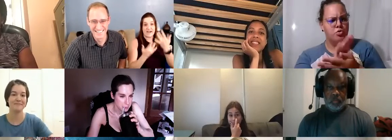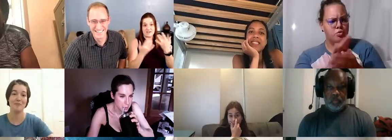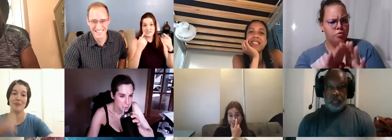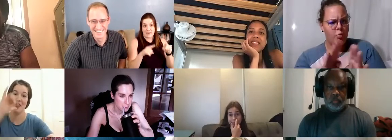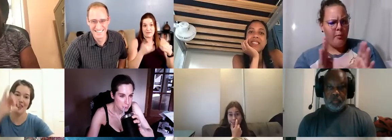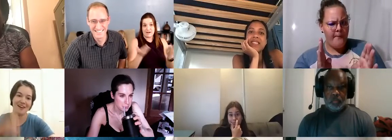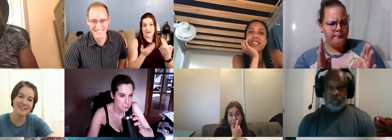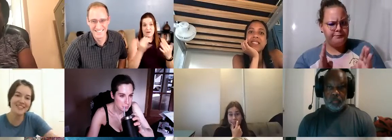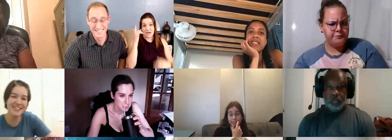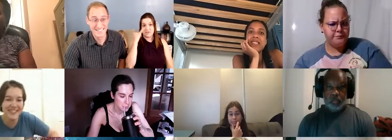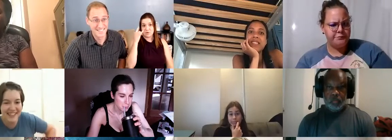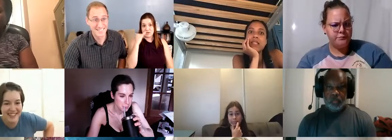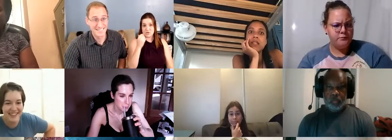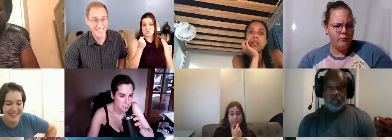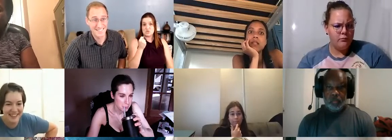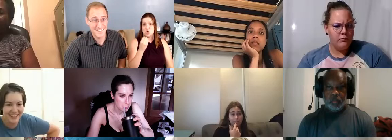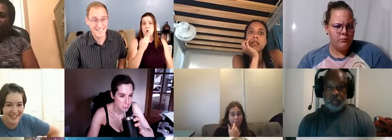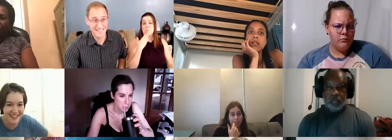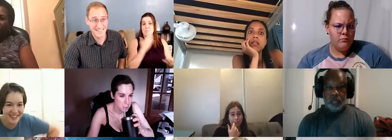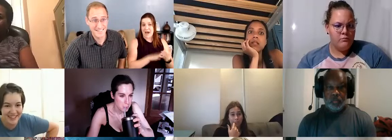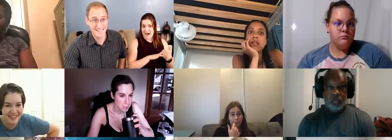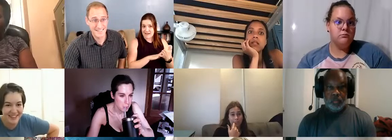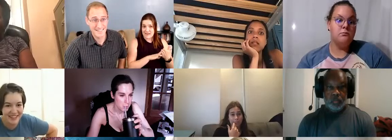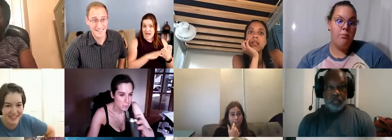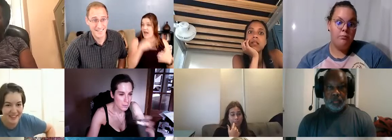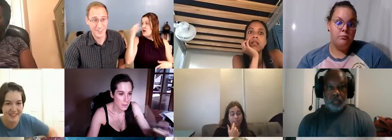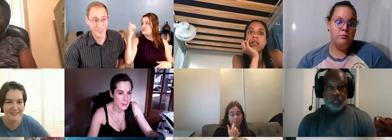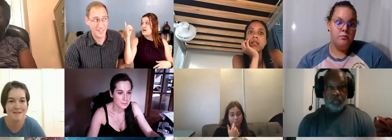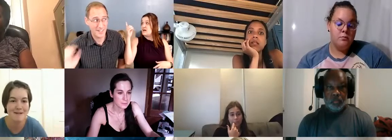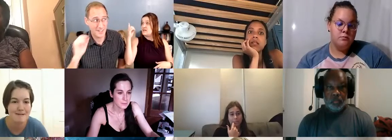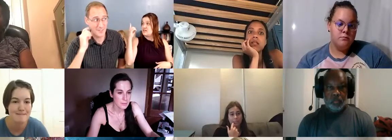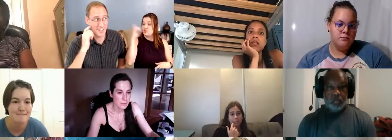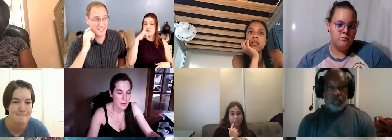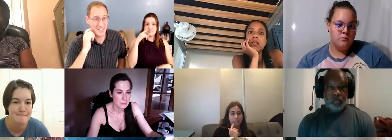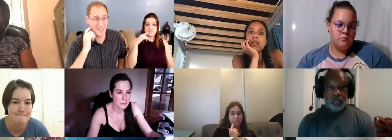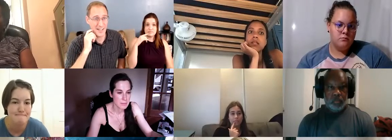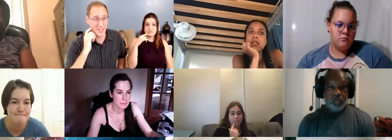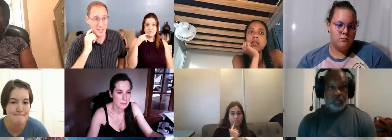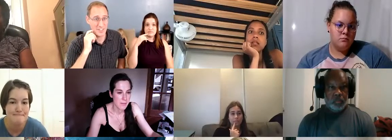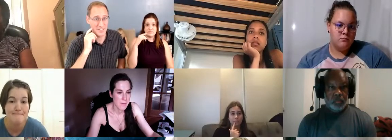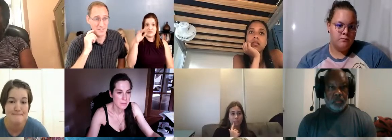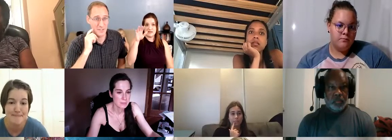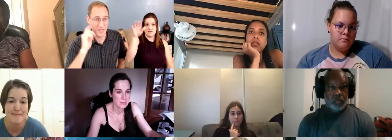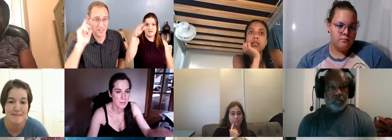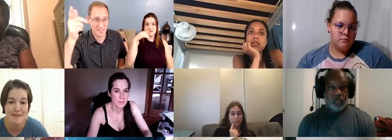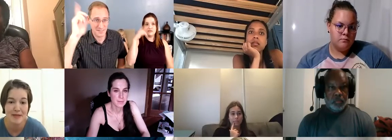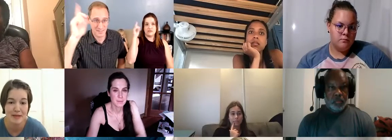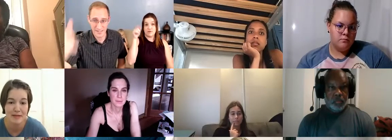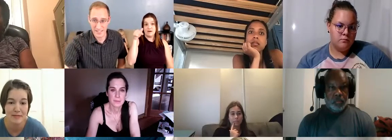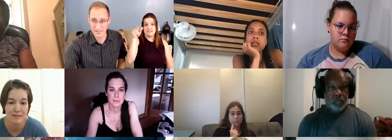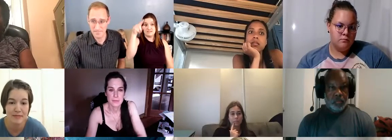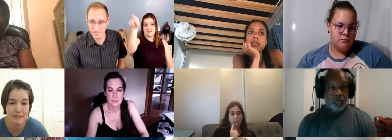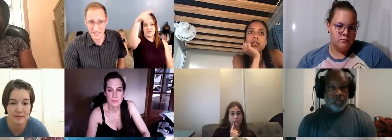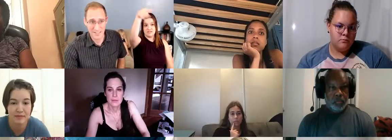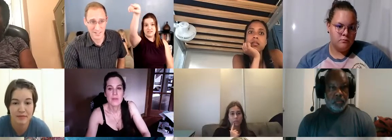the fires happening right now in California are so bad. yeah, they're doing outside, volunteer evacuations a few miles